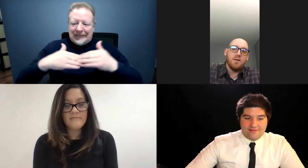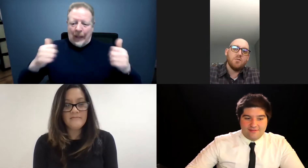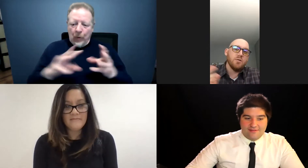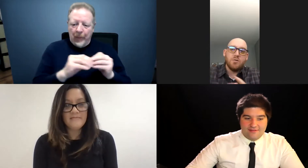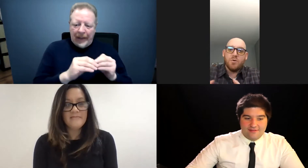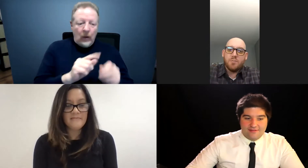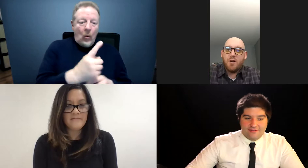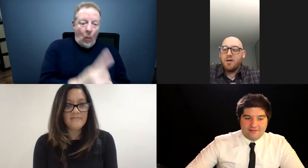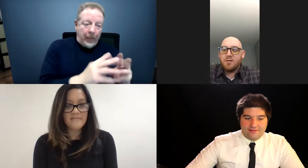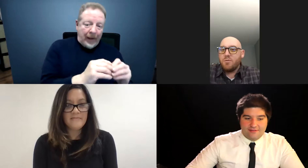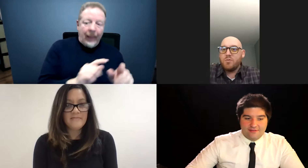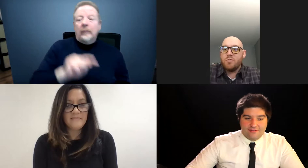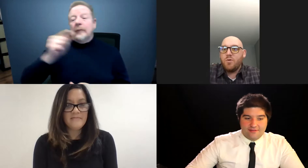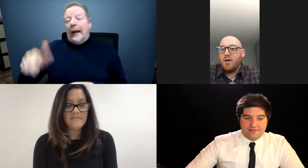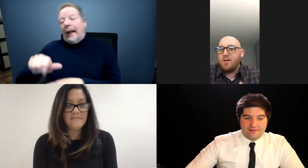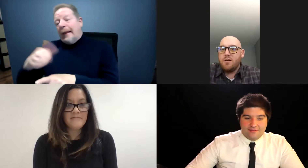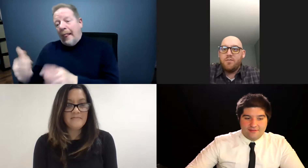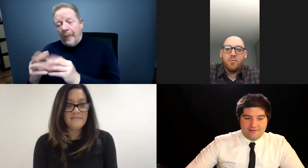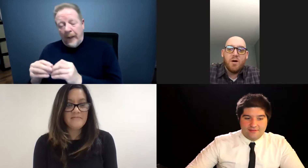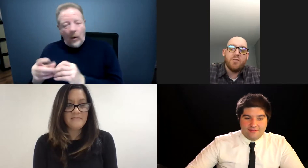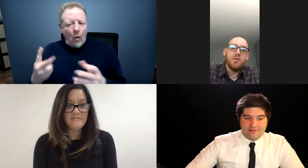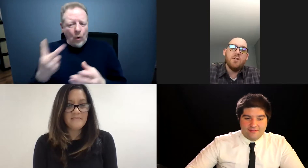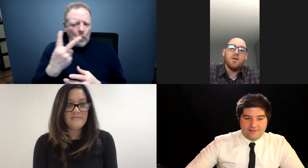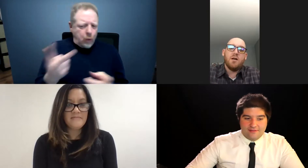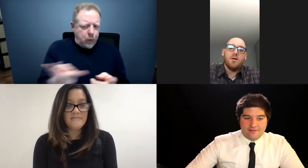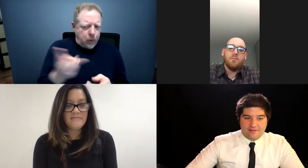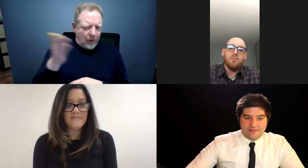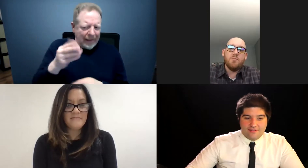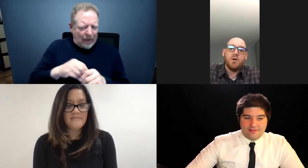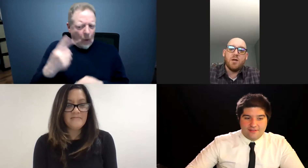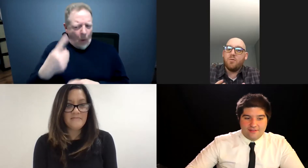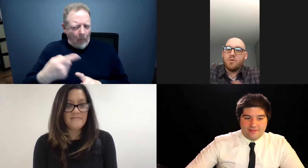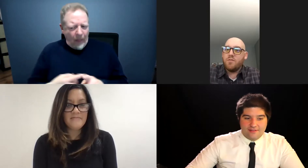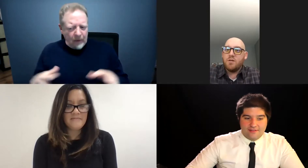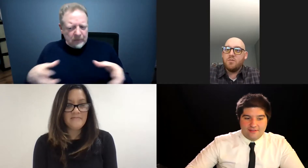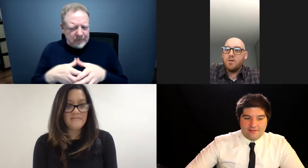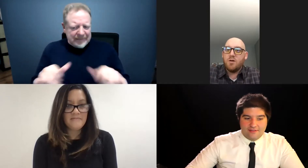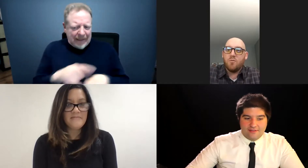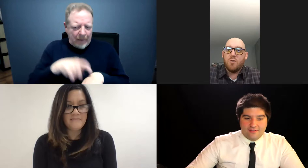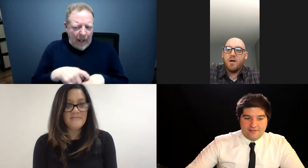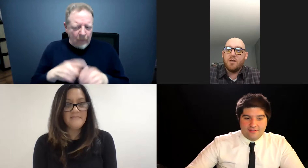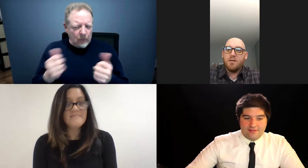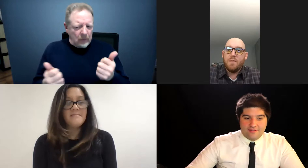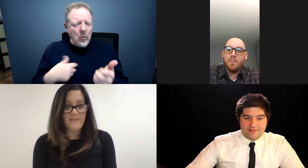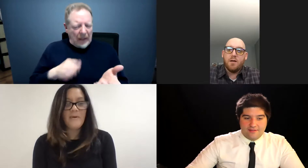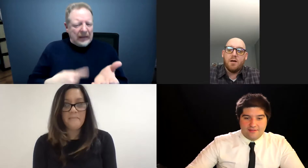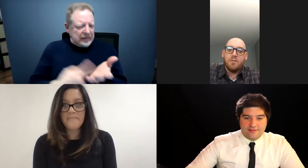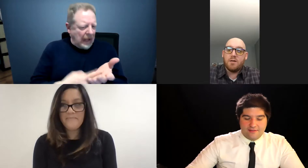do it 2 weeks apart as opposed to waiting a full month. But yeah, we can talk more about it. I definitely